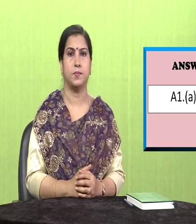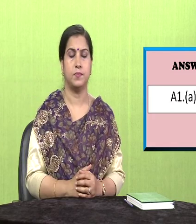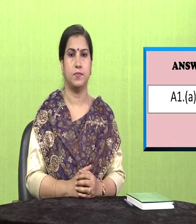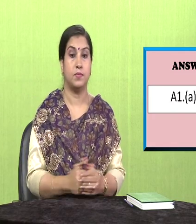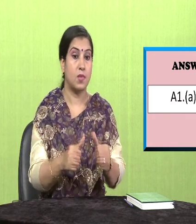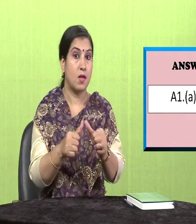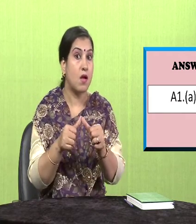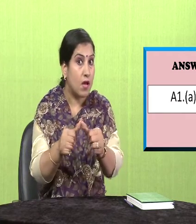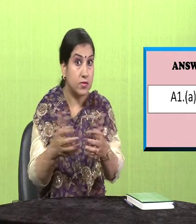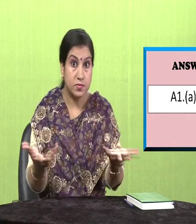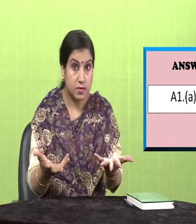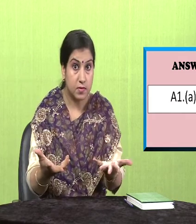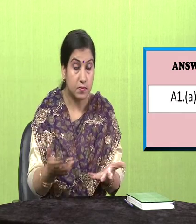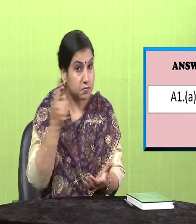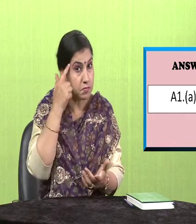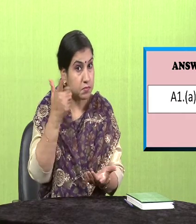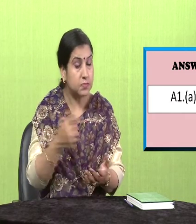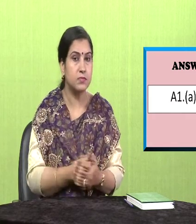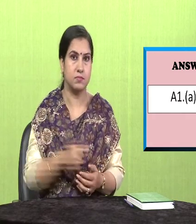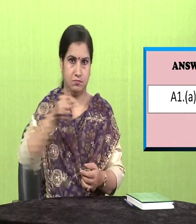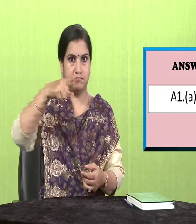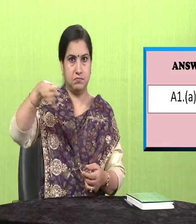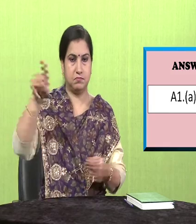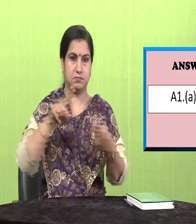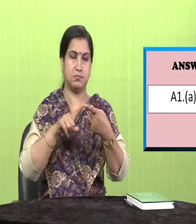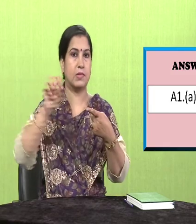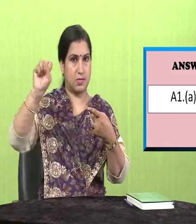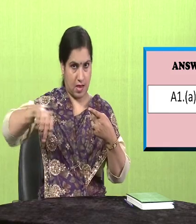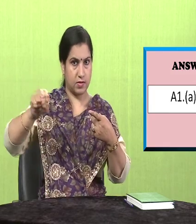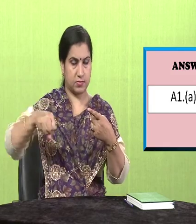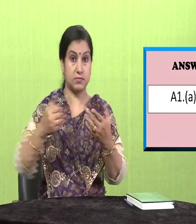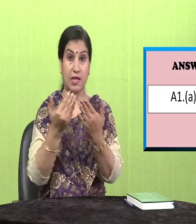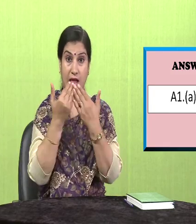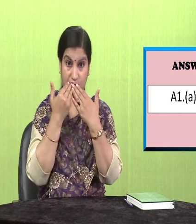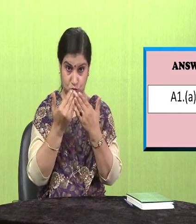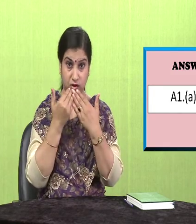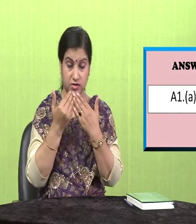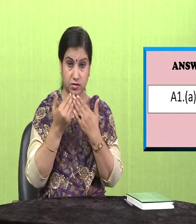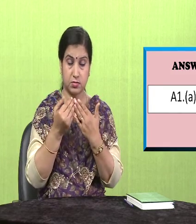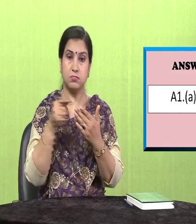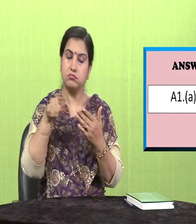Answer is yes. Education is fundamental right.